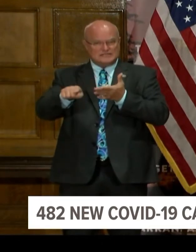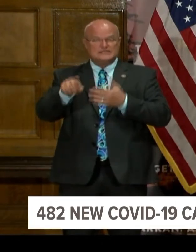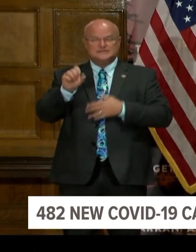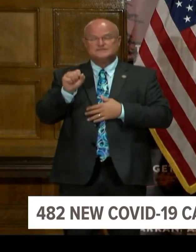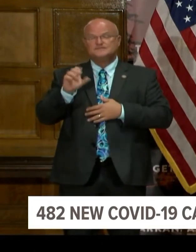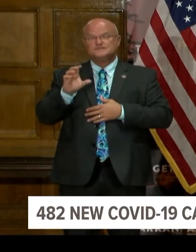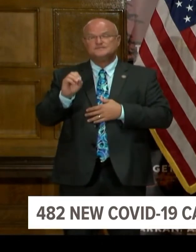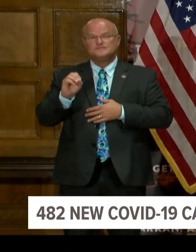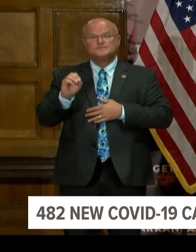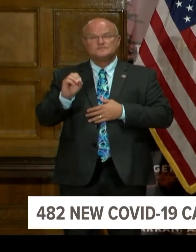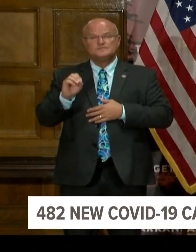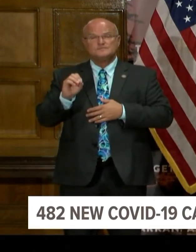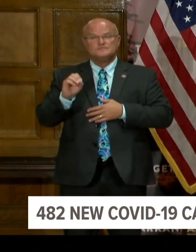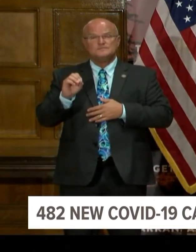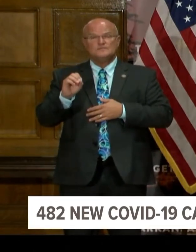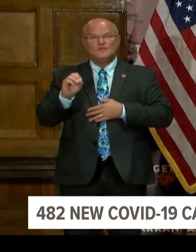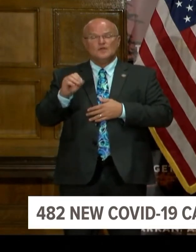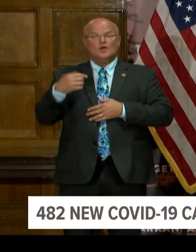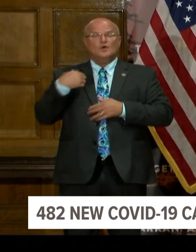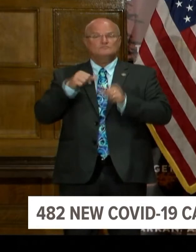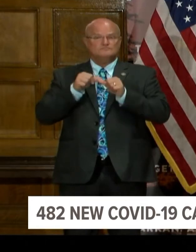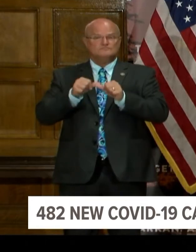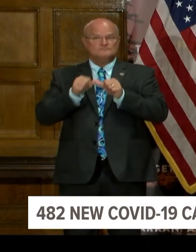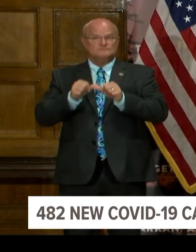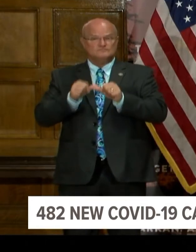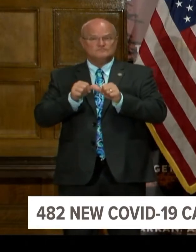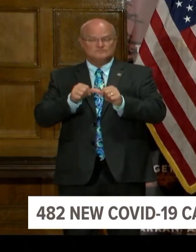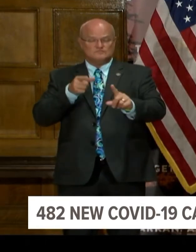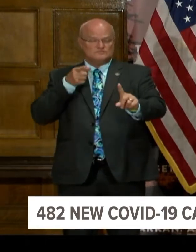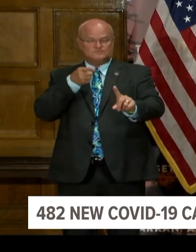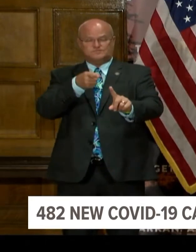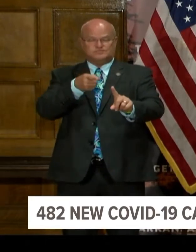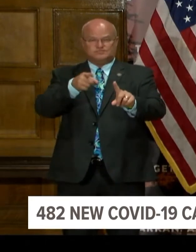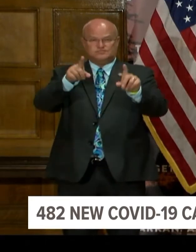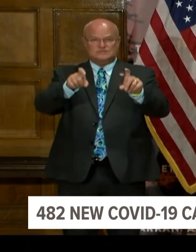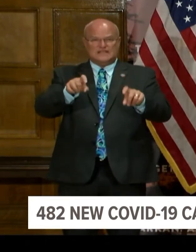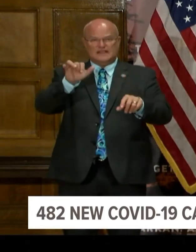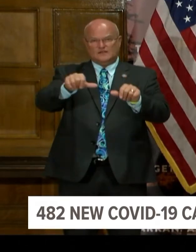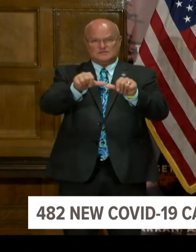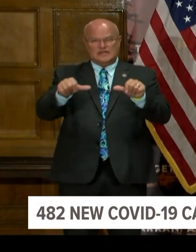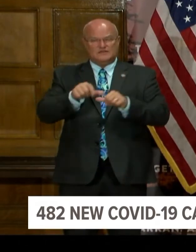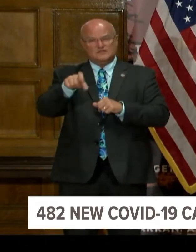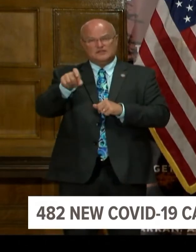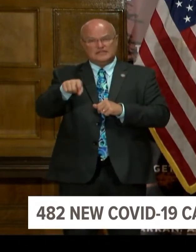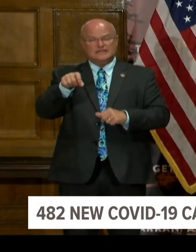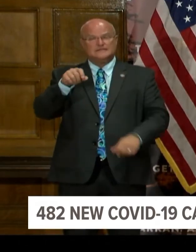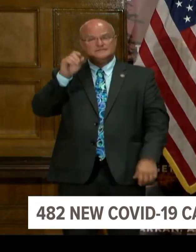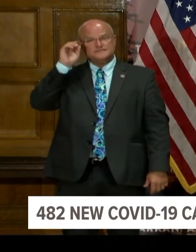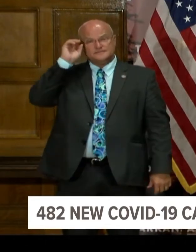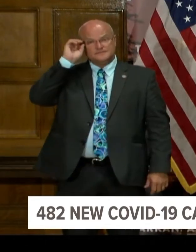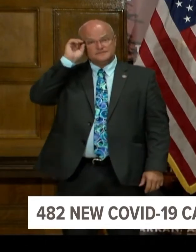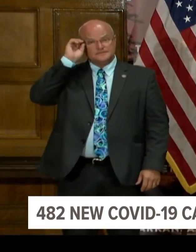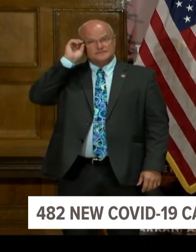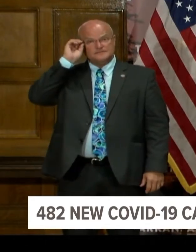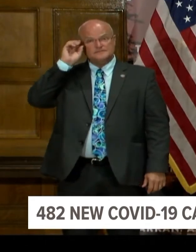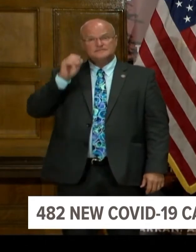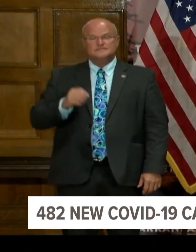So we will continue to target the testing in those areas that are needed.